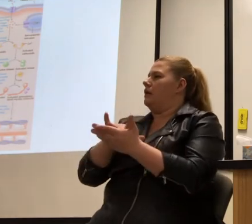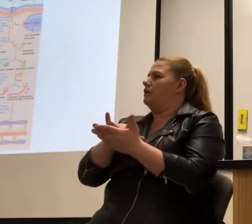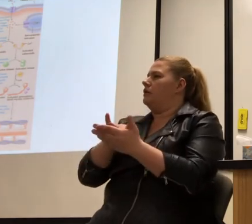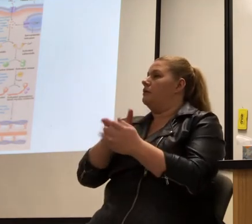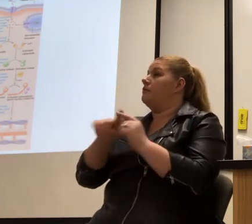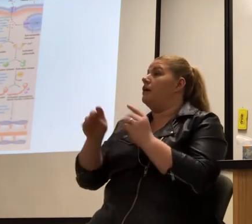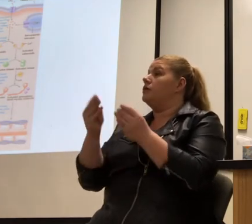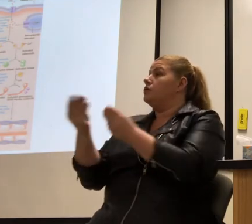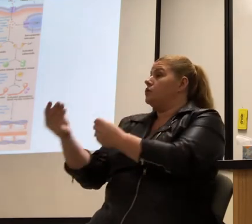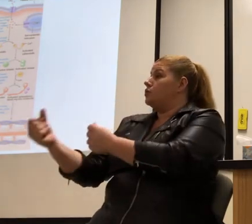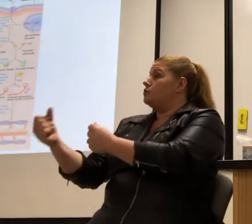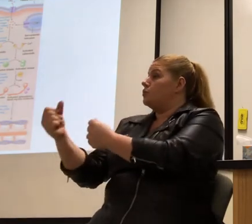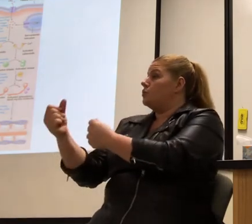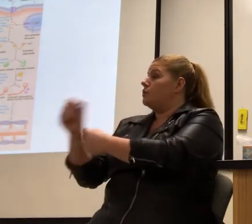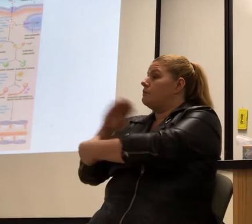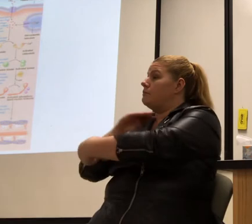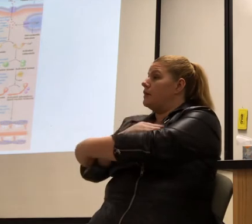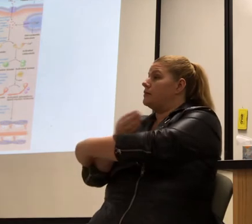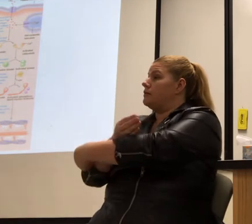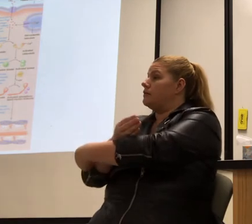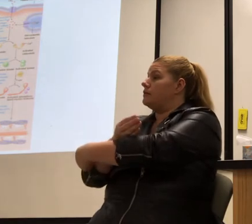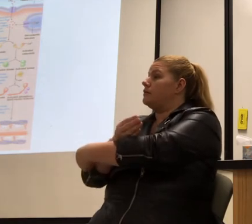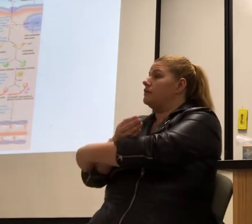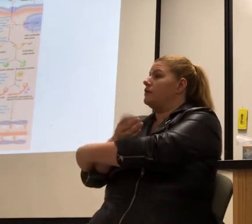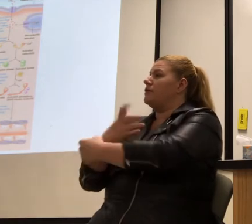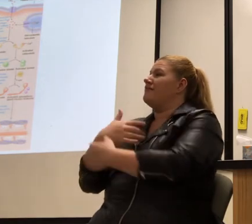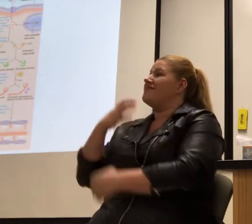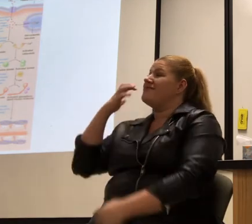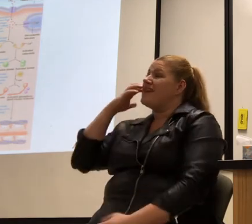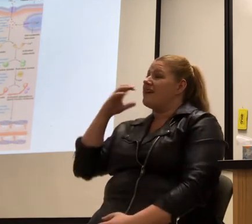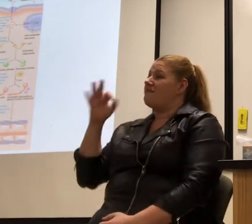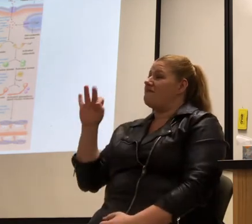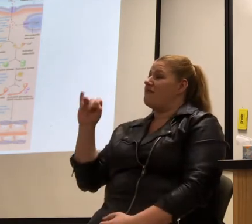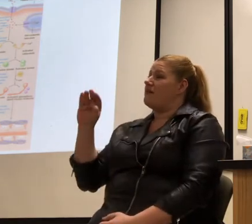But in smooth muscle, you got the thick filament,